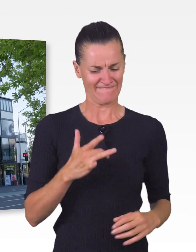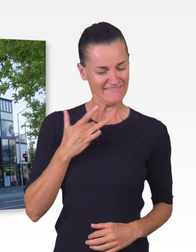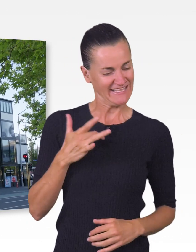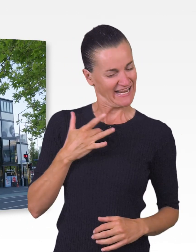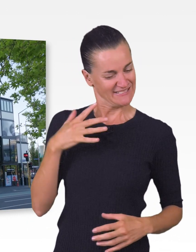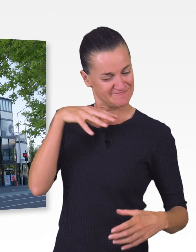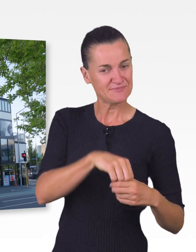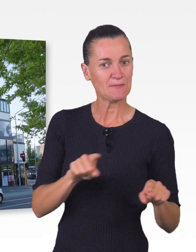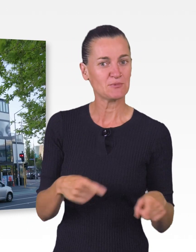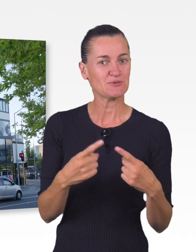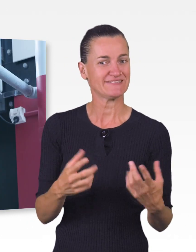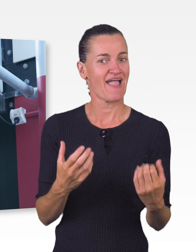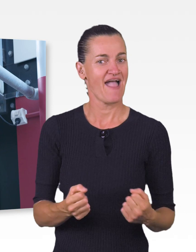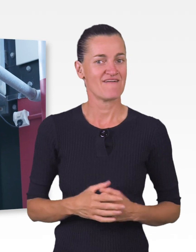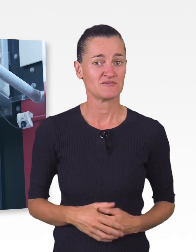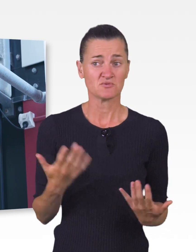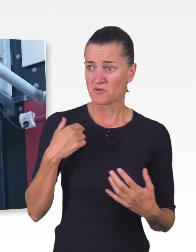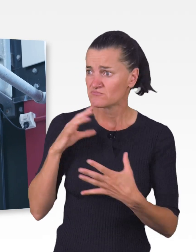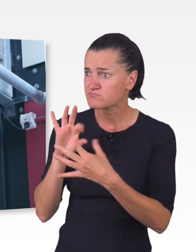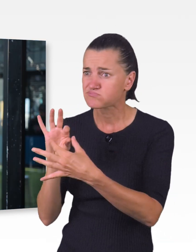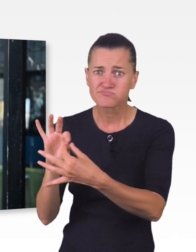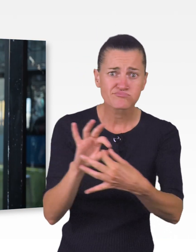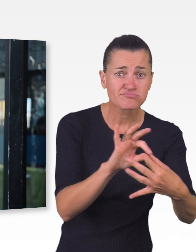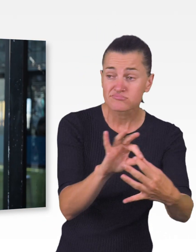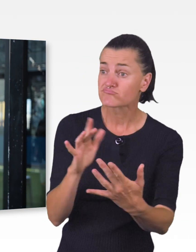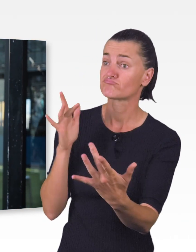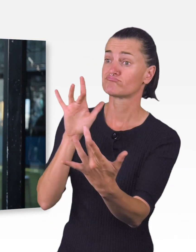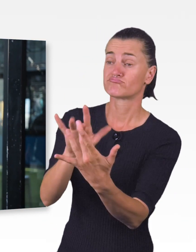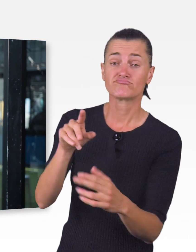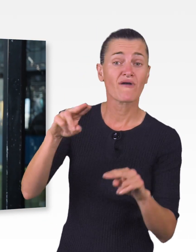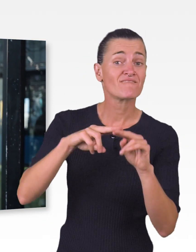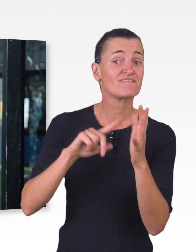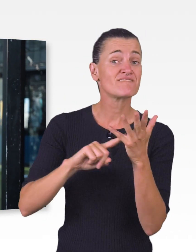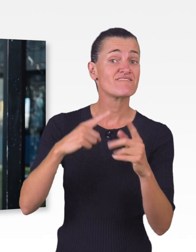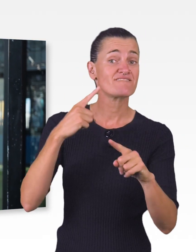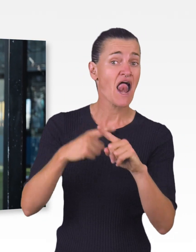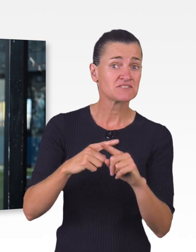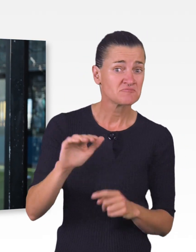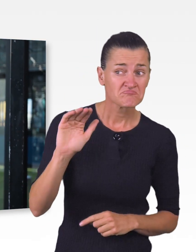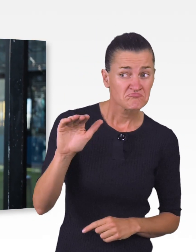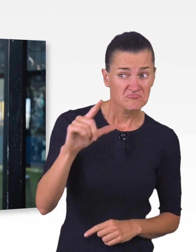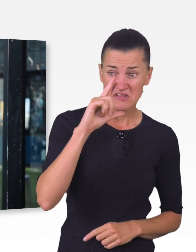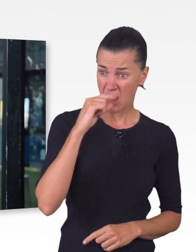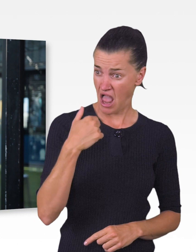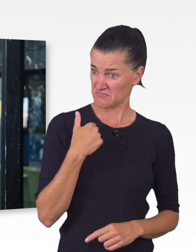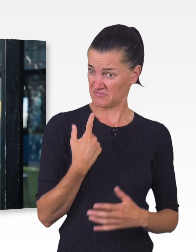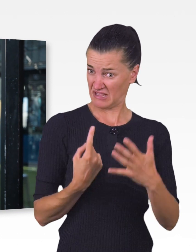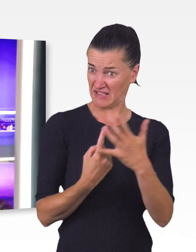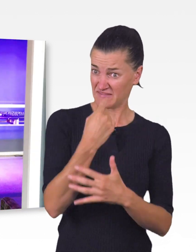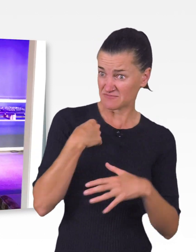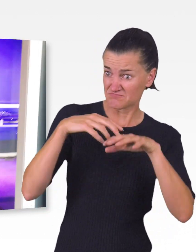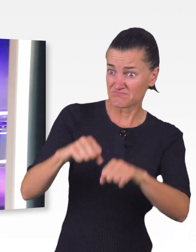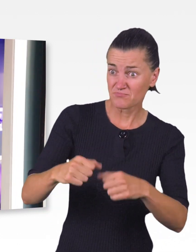Through Jess's connections, she approached Flux and said, could we host an event here for Te